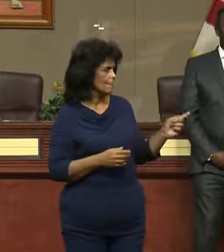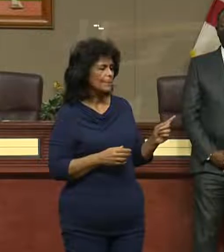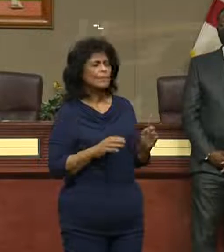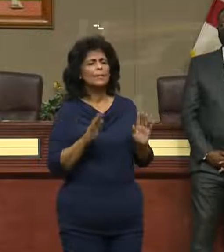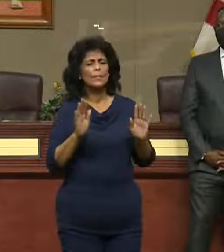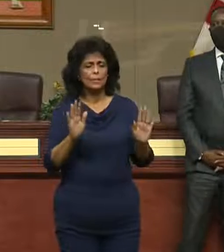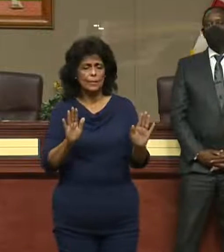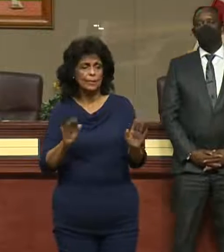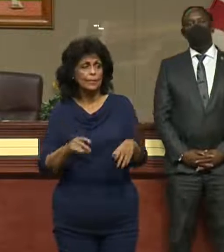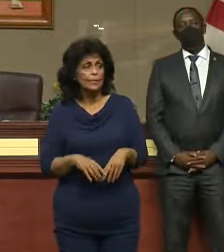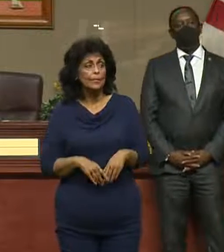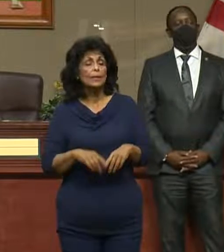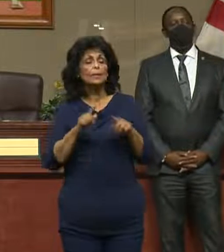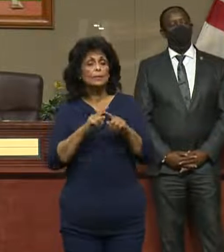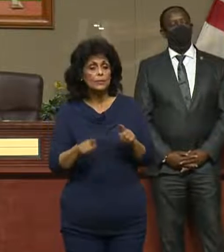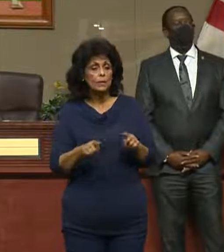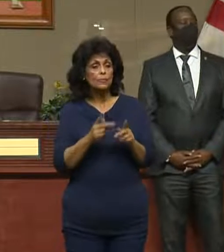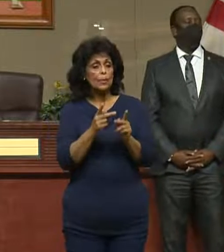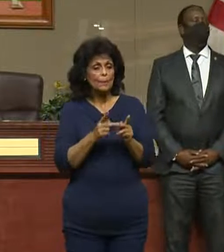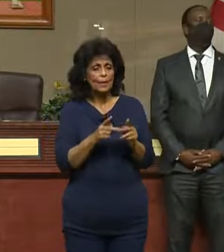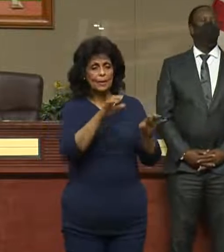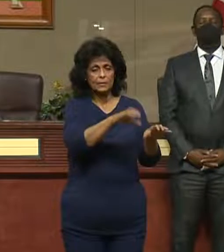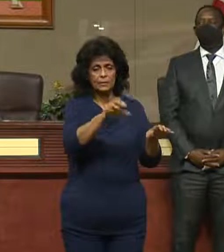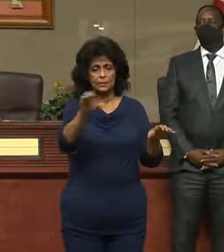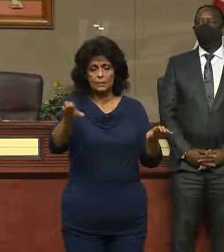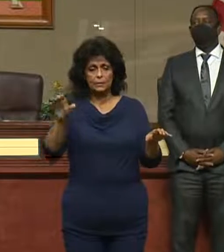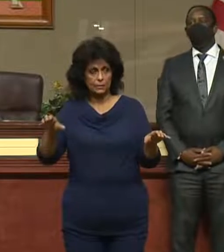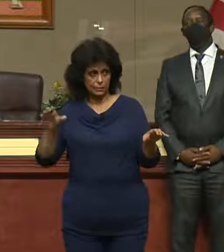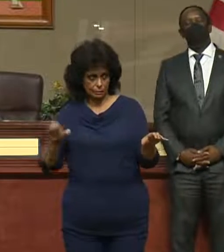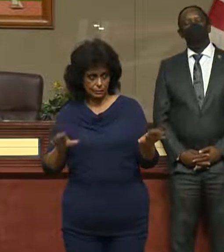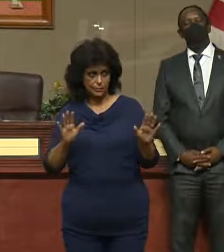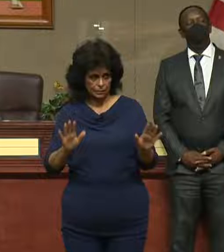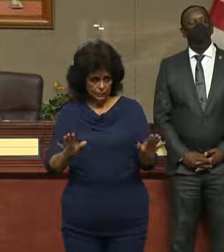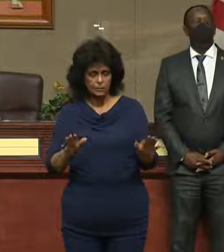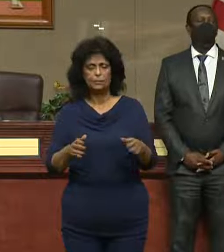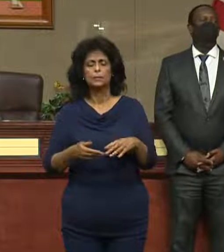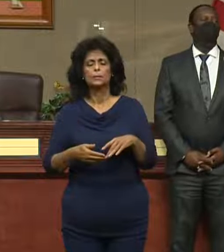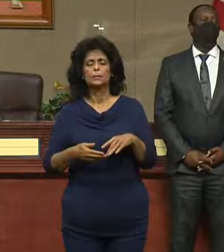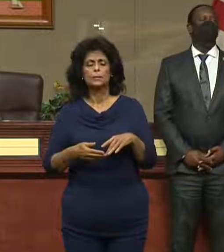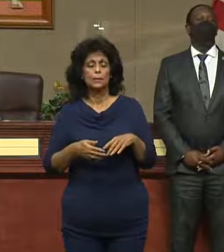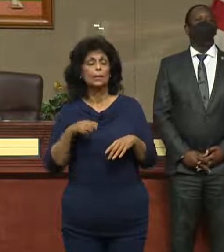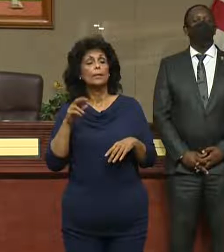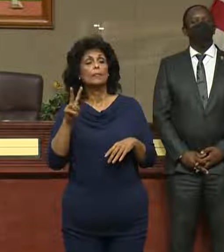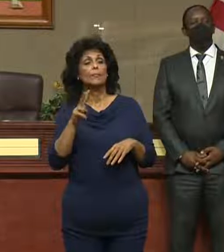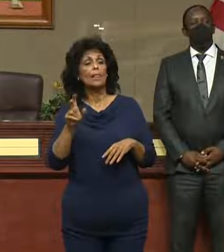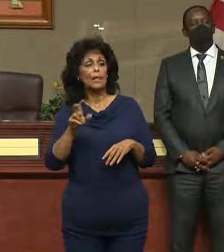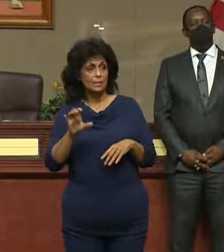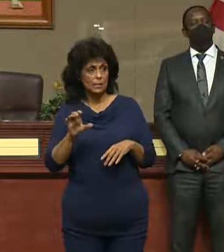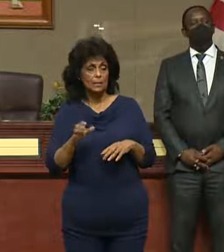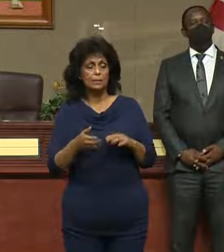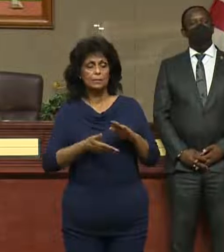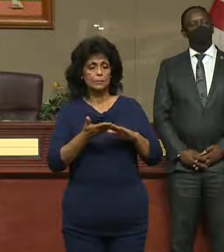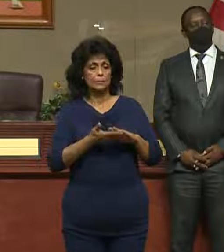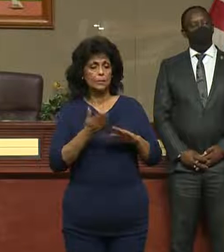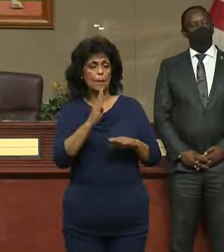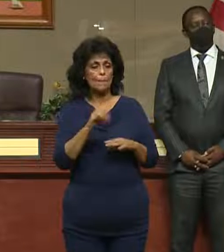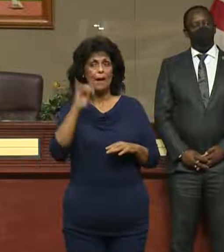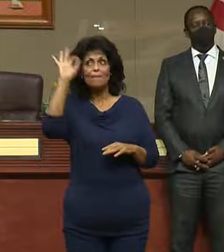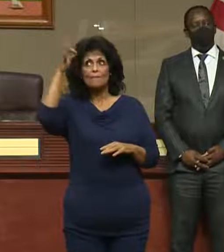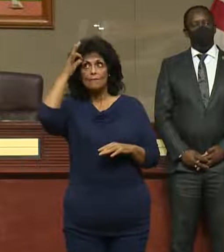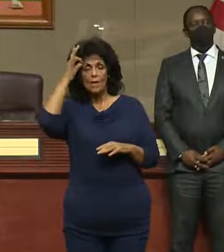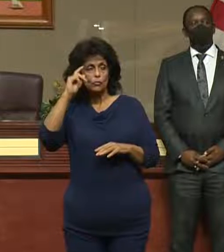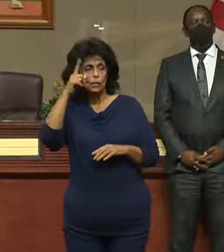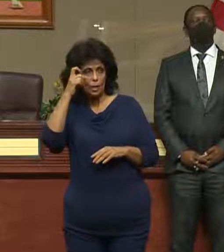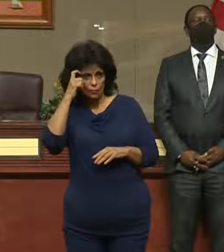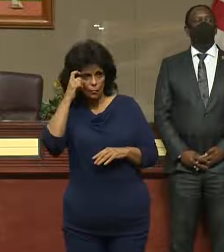So different than our site is operated by the Department of Health. That site will be operated by the federal government and the Department